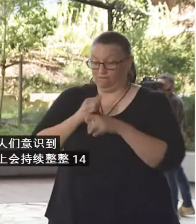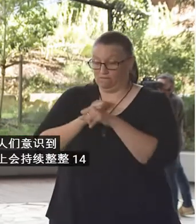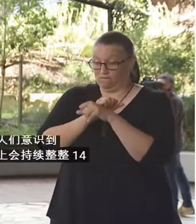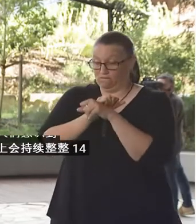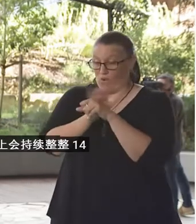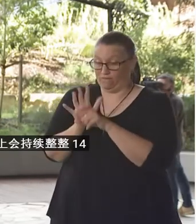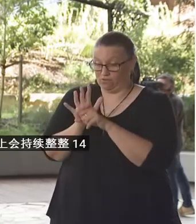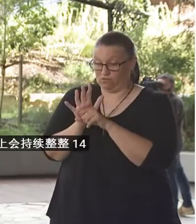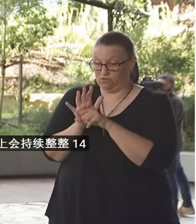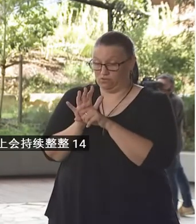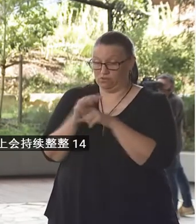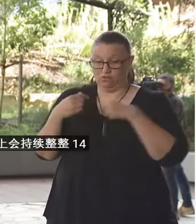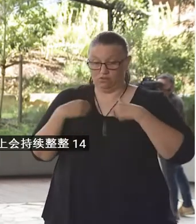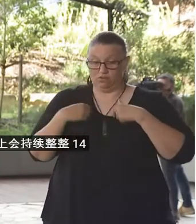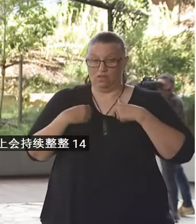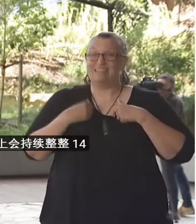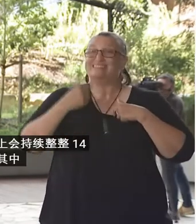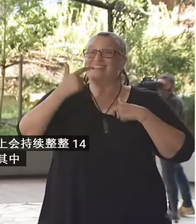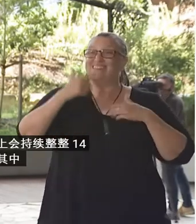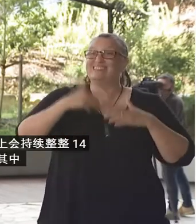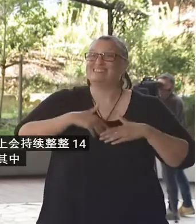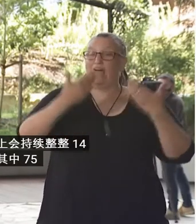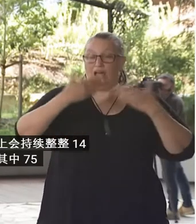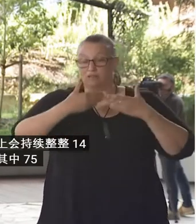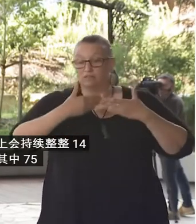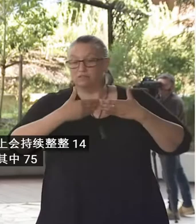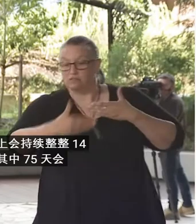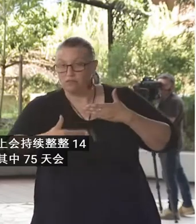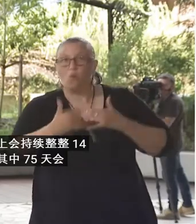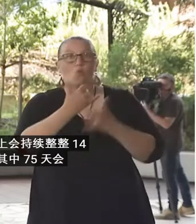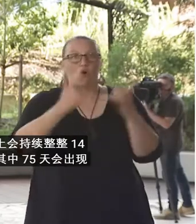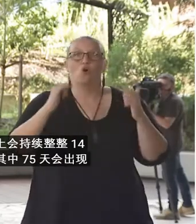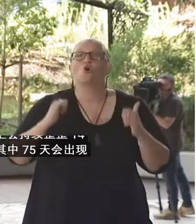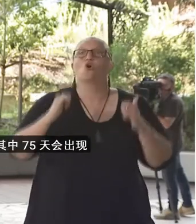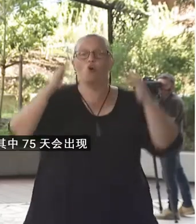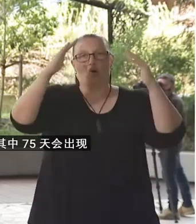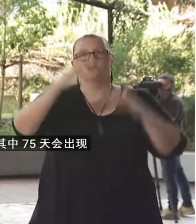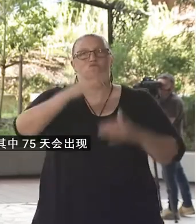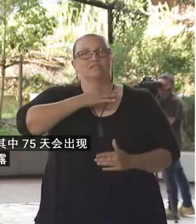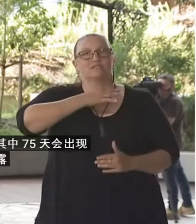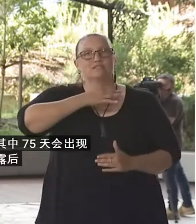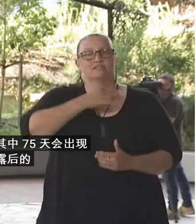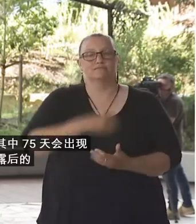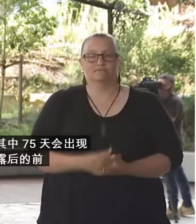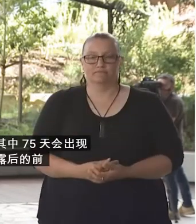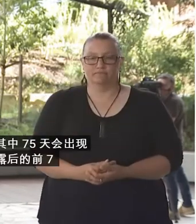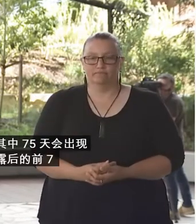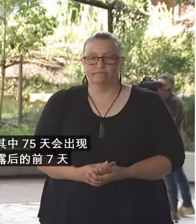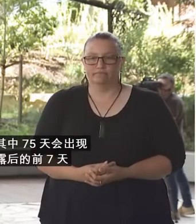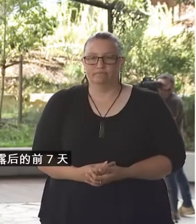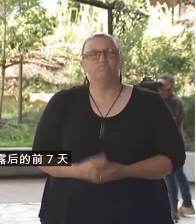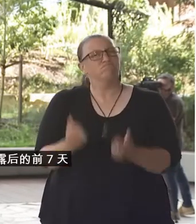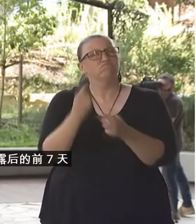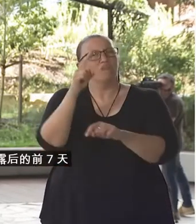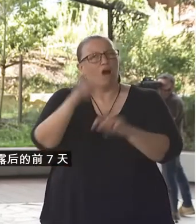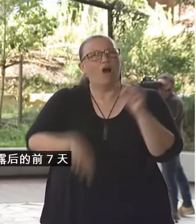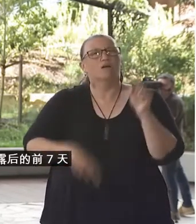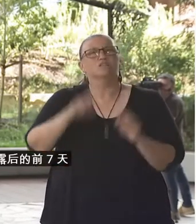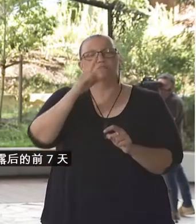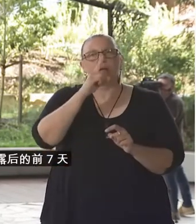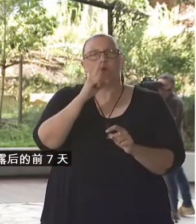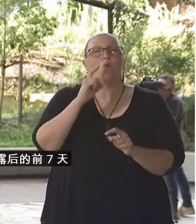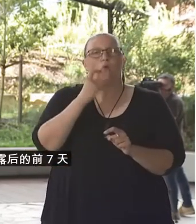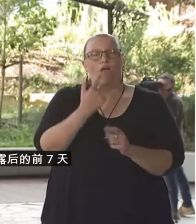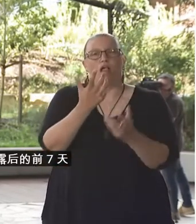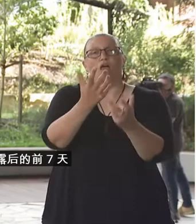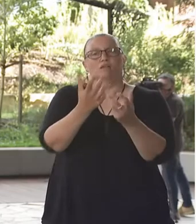full 14 days. So whilst 75% of cases will arise in that first 7 days after you've been exposed, there